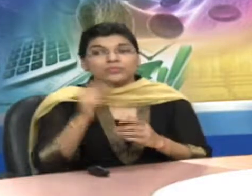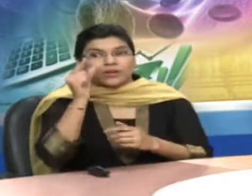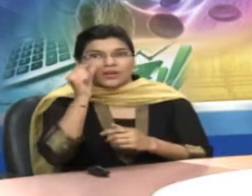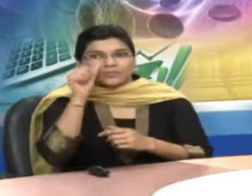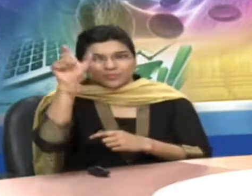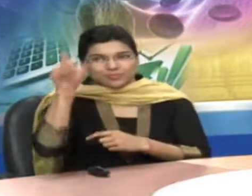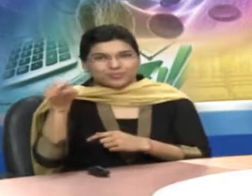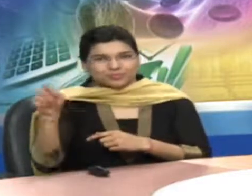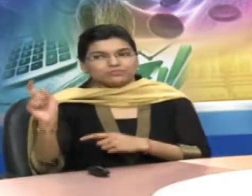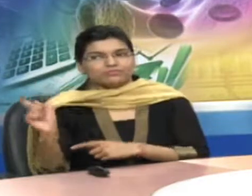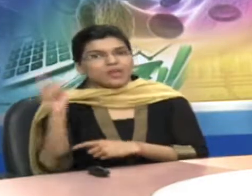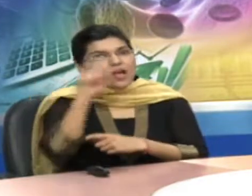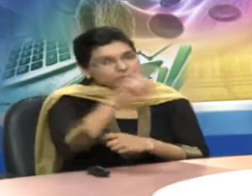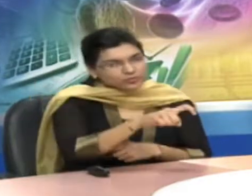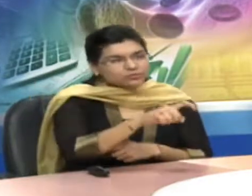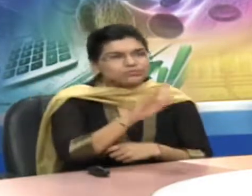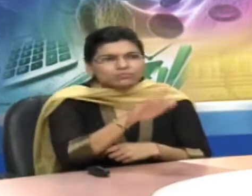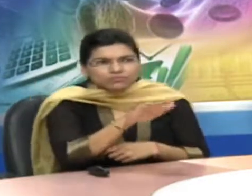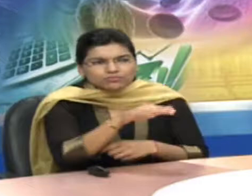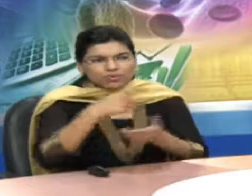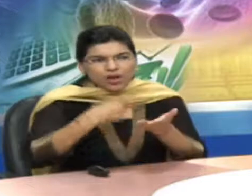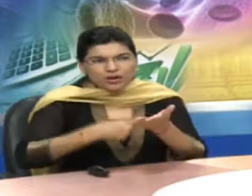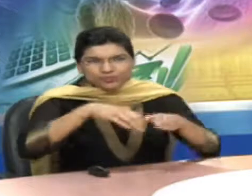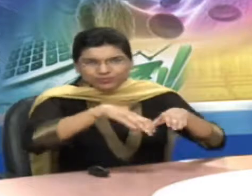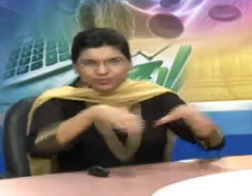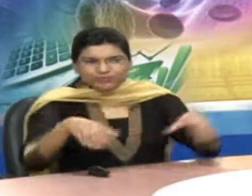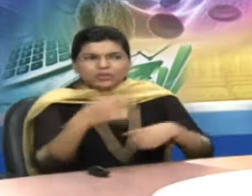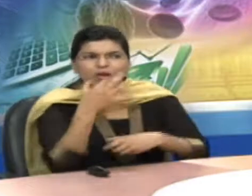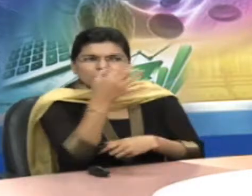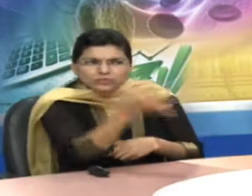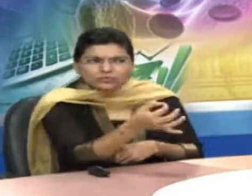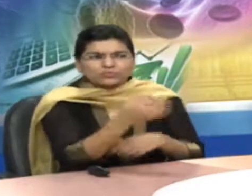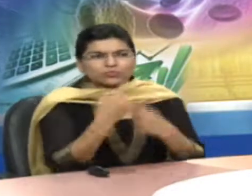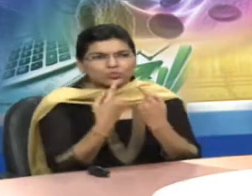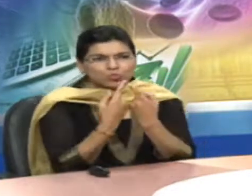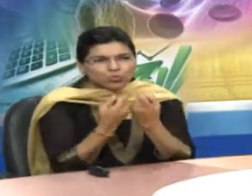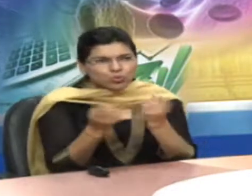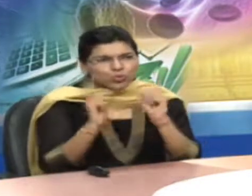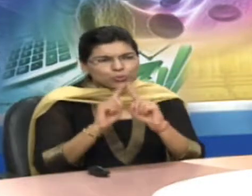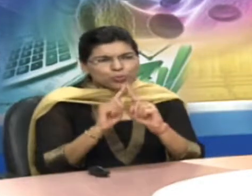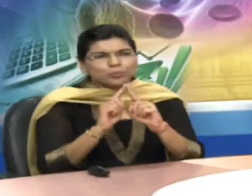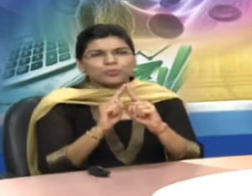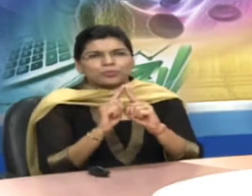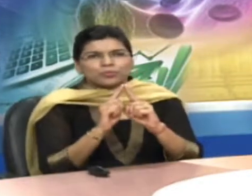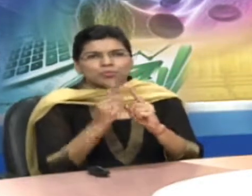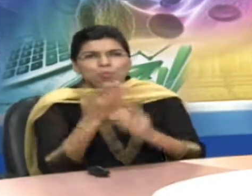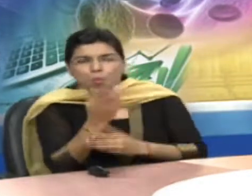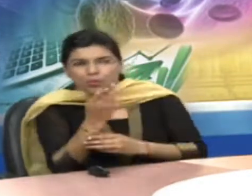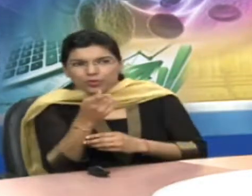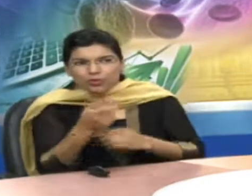This is the sign of R, the area for the